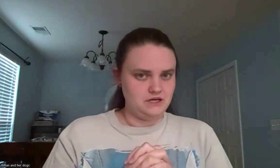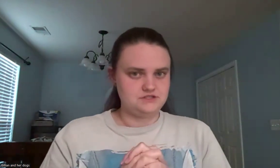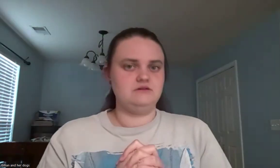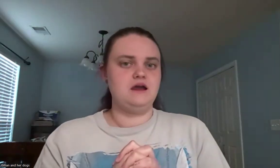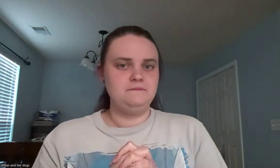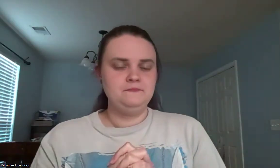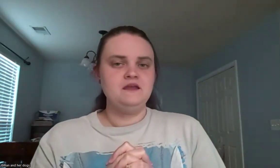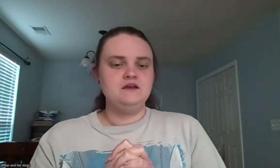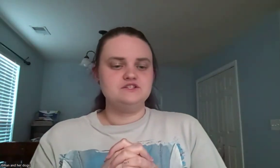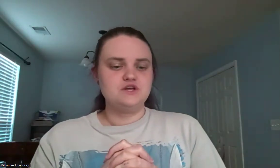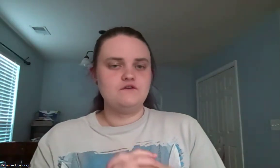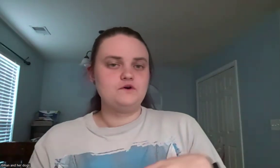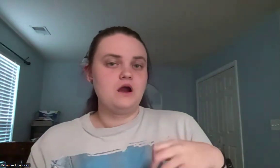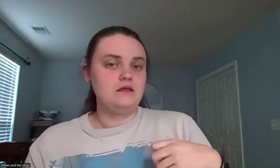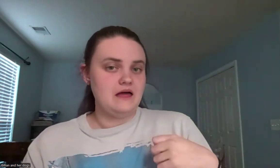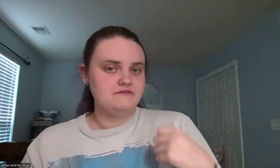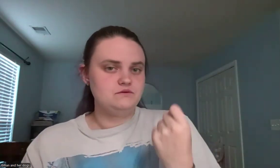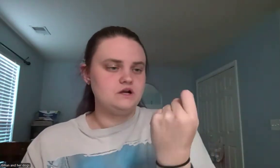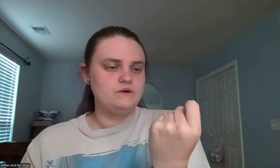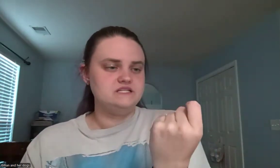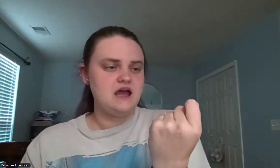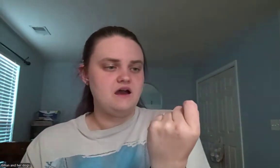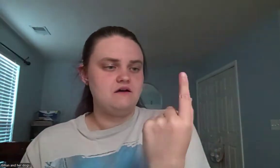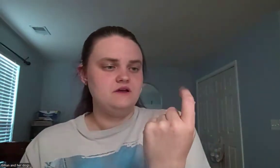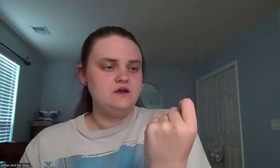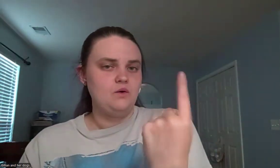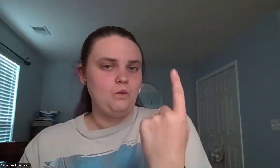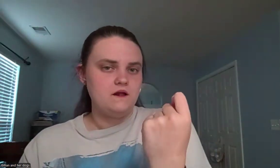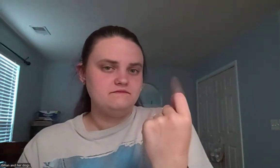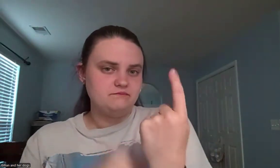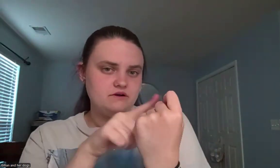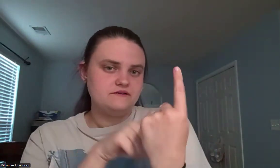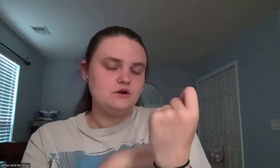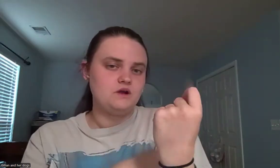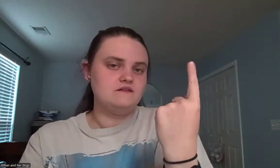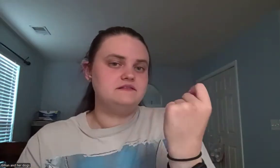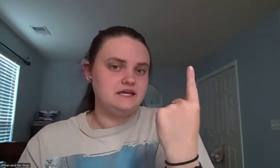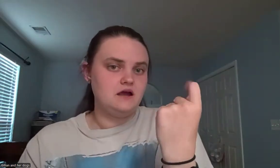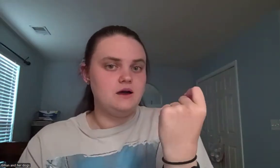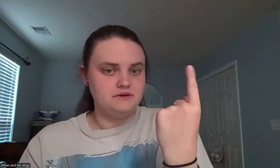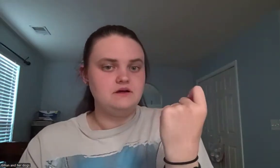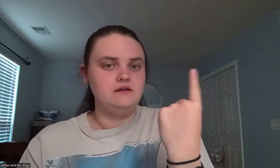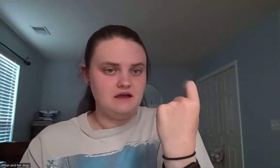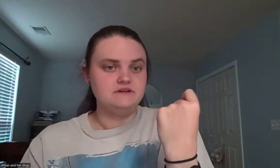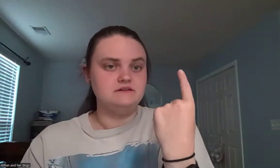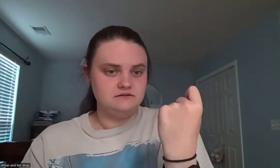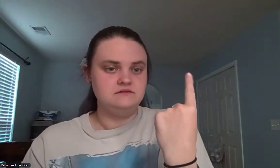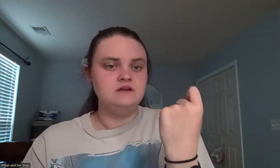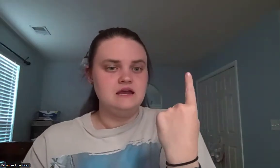much. Okay. So for our 11, we're going to have one pointer finger and we're going to flick it up. 11. And